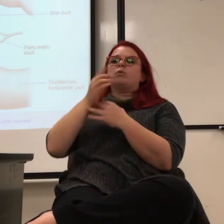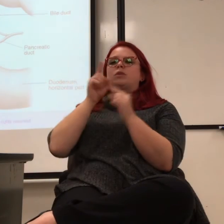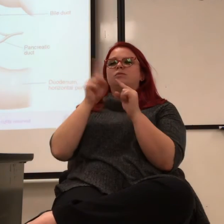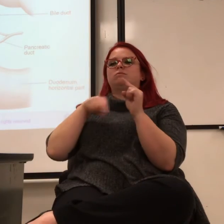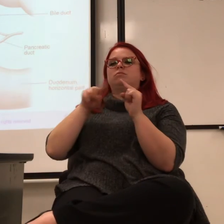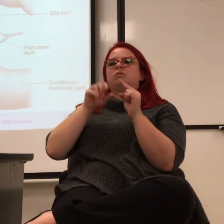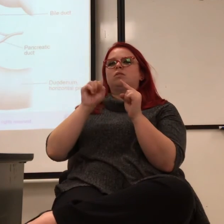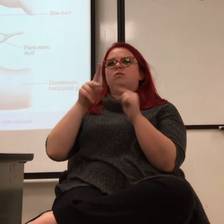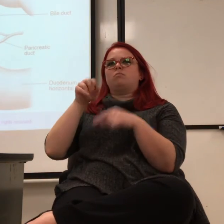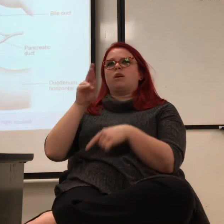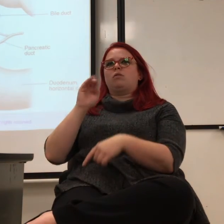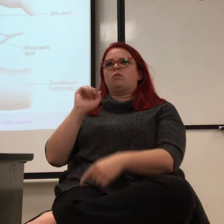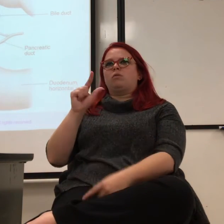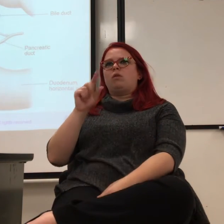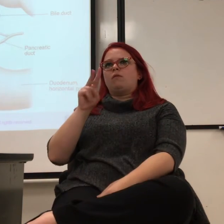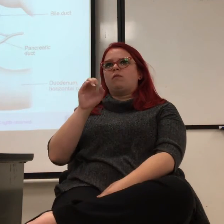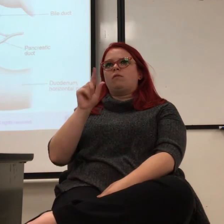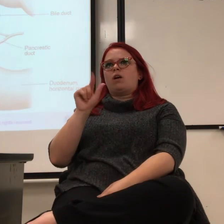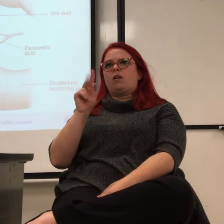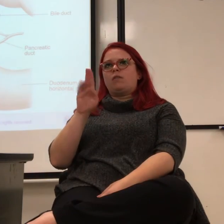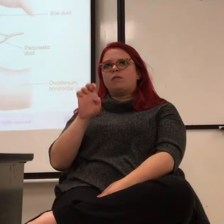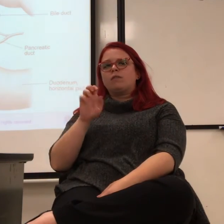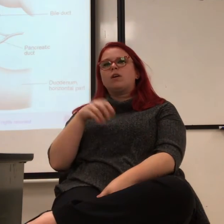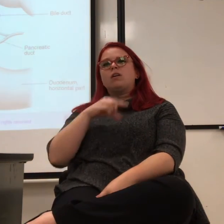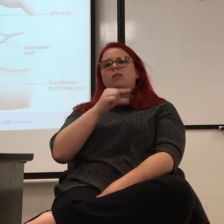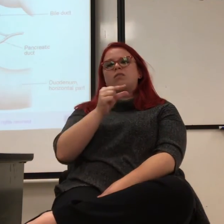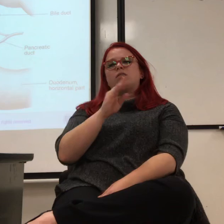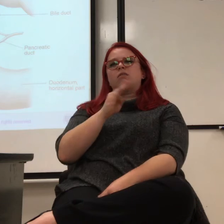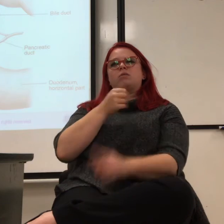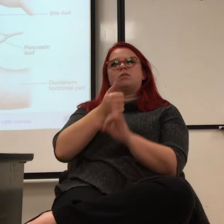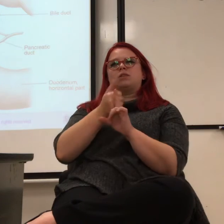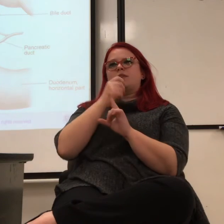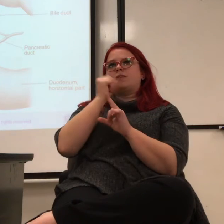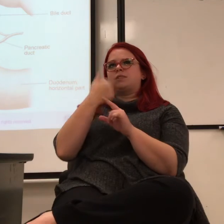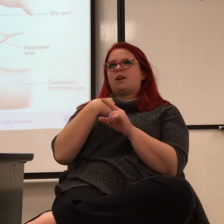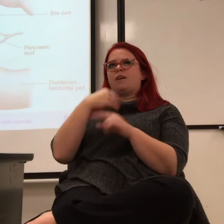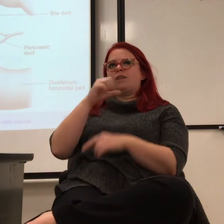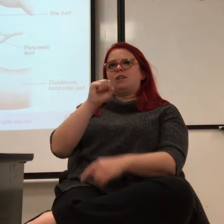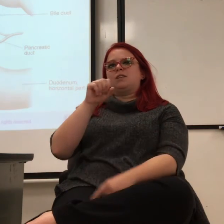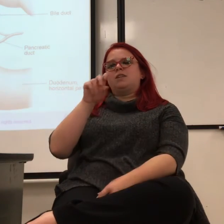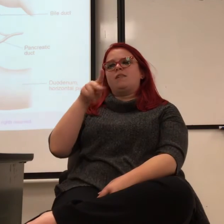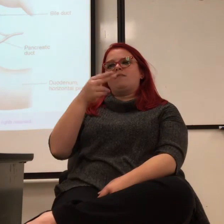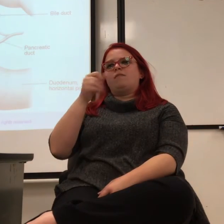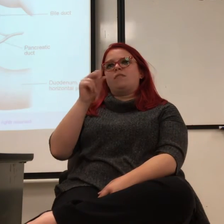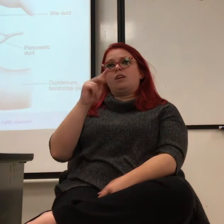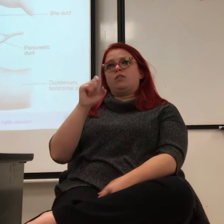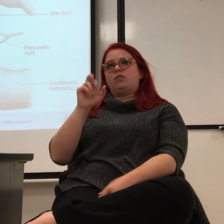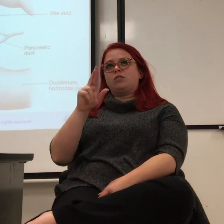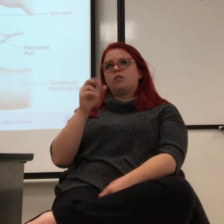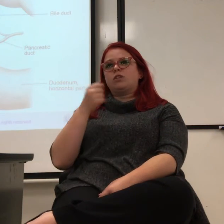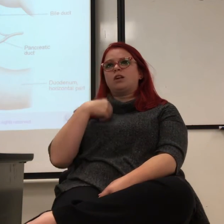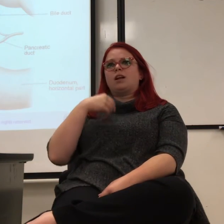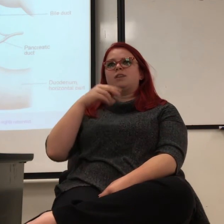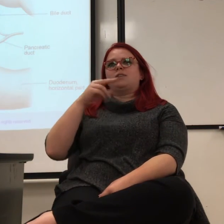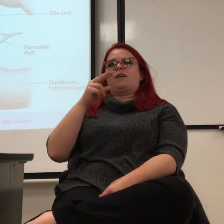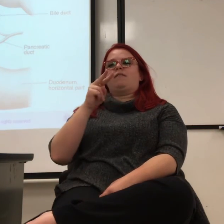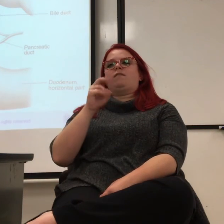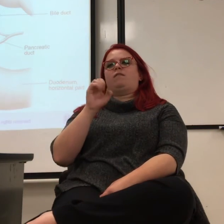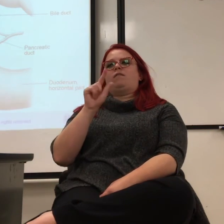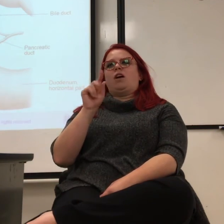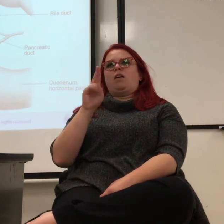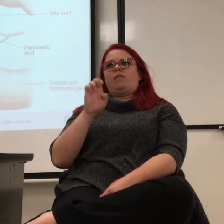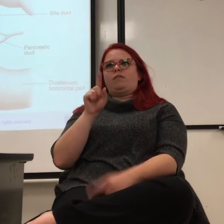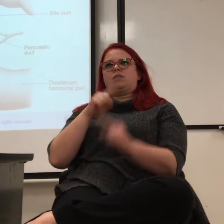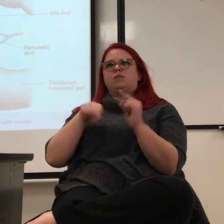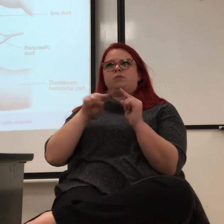okay? The gallbladder doesn't have a sphincter, it has a spiral valve, so it's always open. You just spiral in the bile. If you look